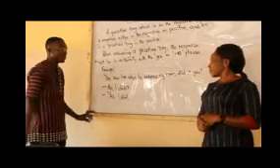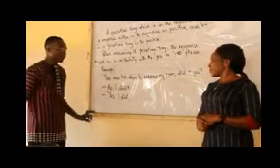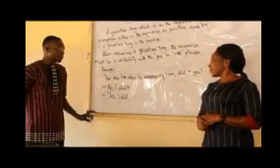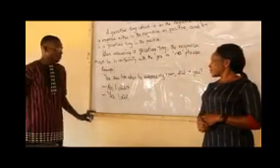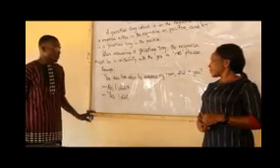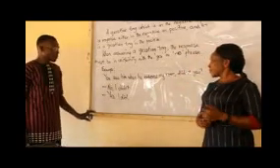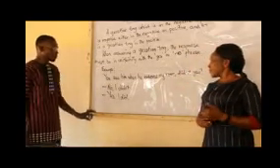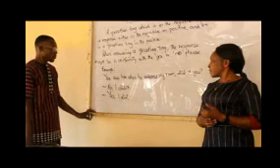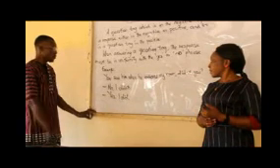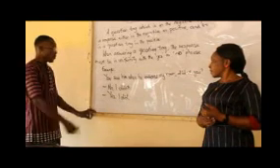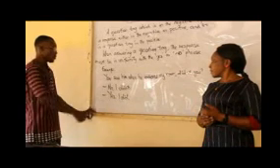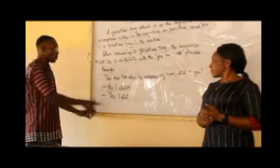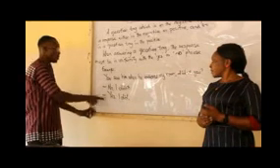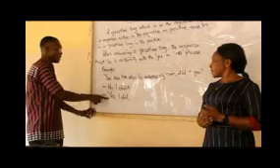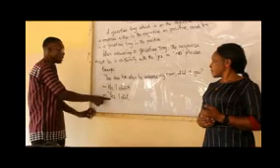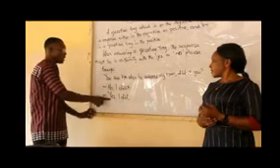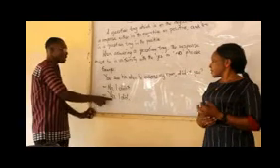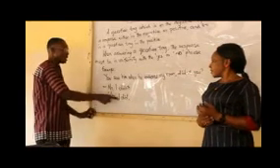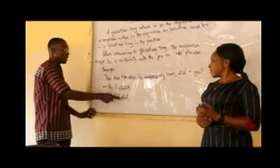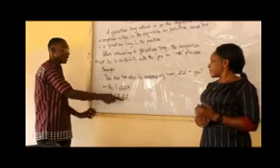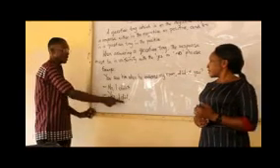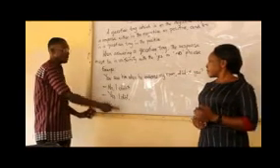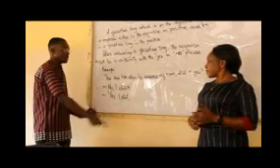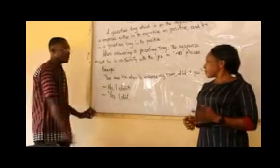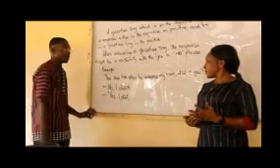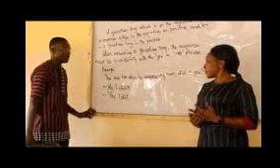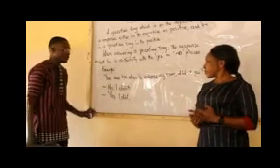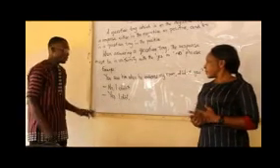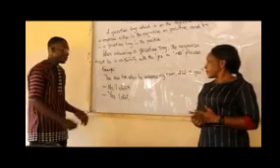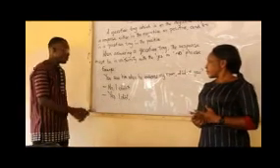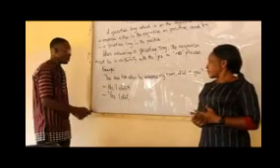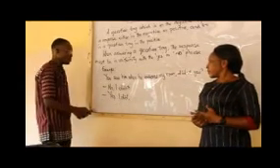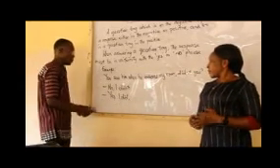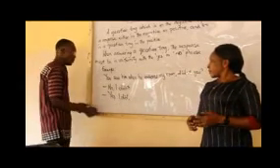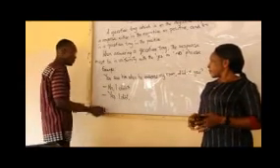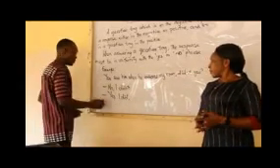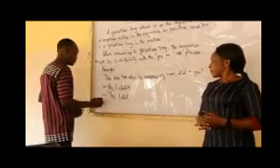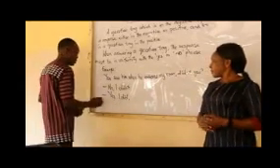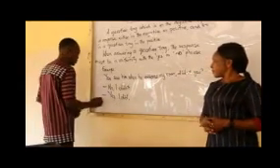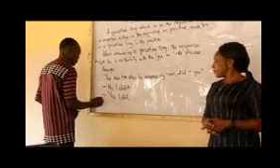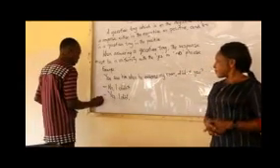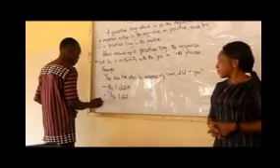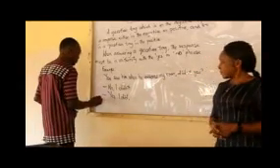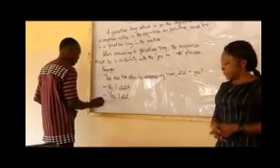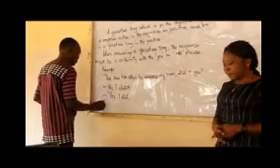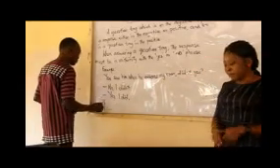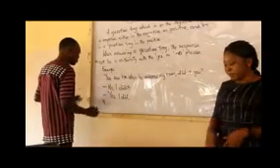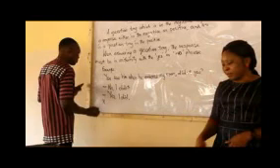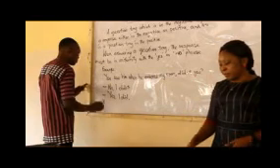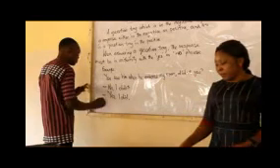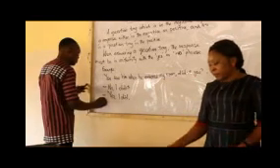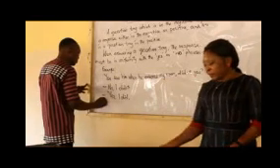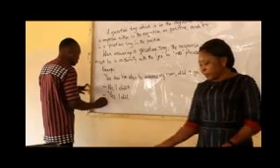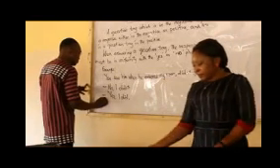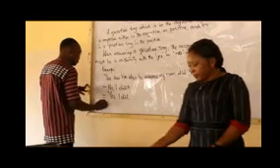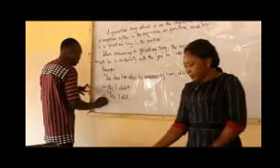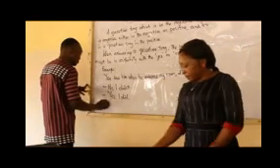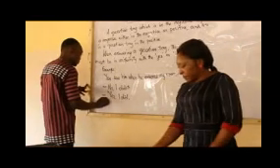didn't, or yes, I did. If you say,